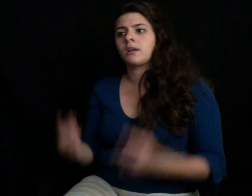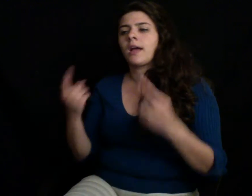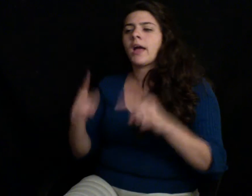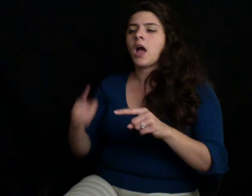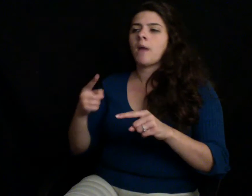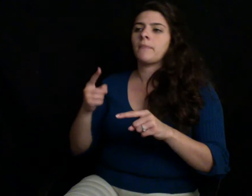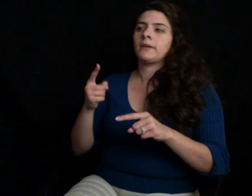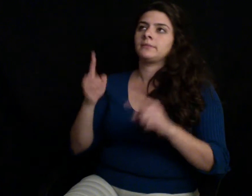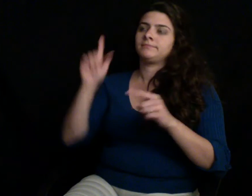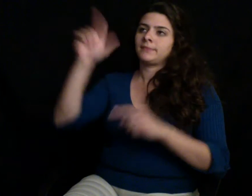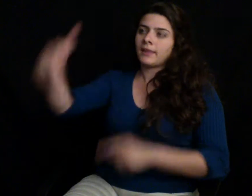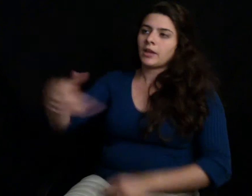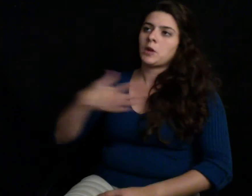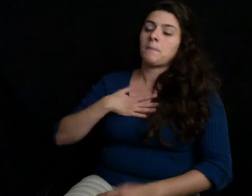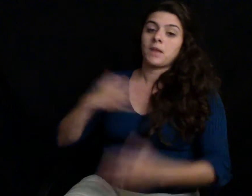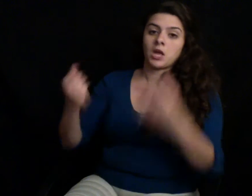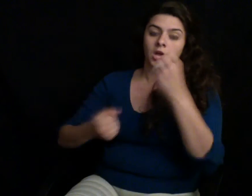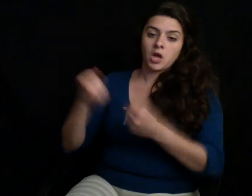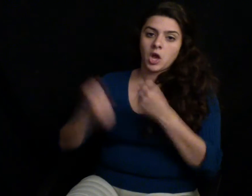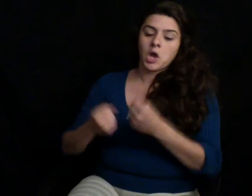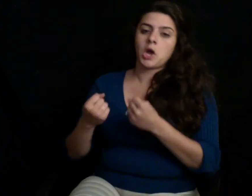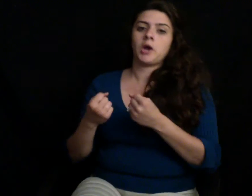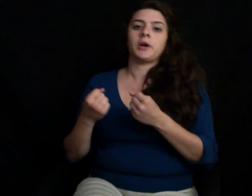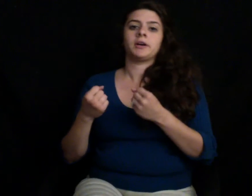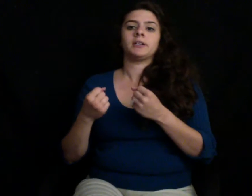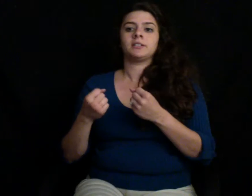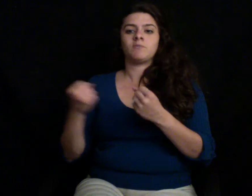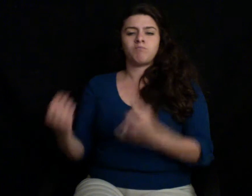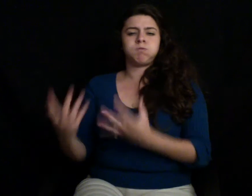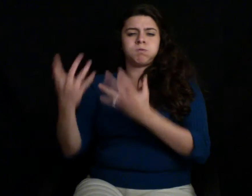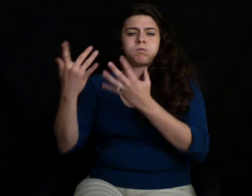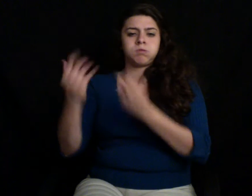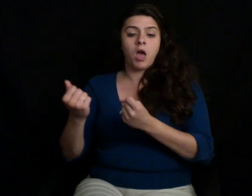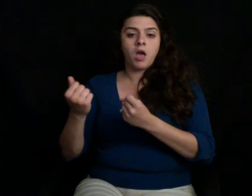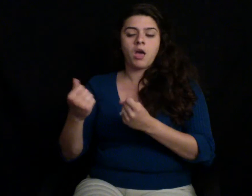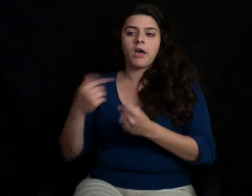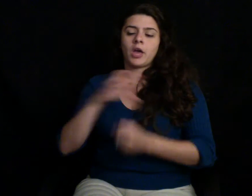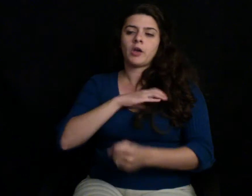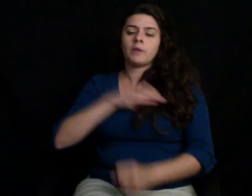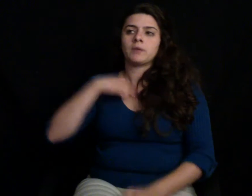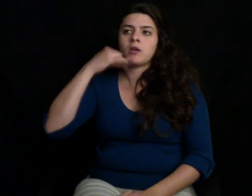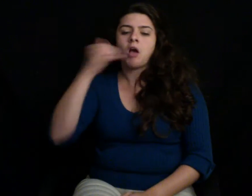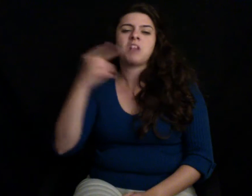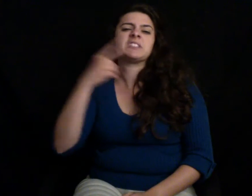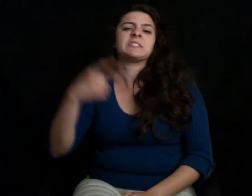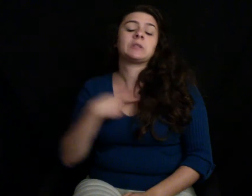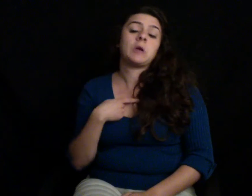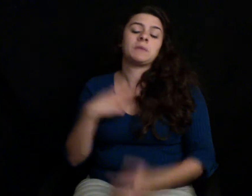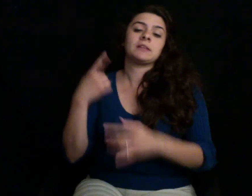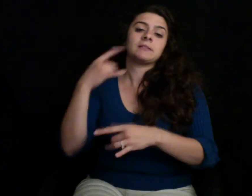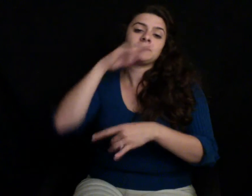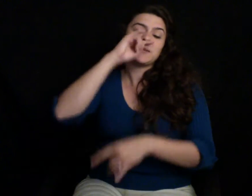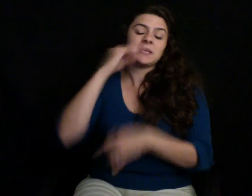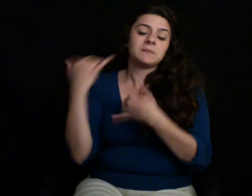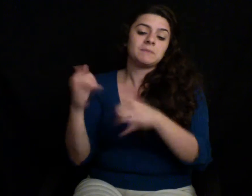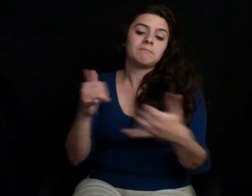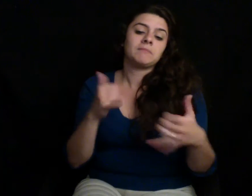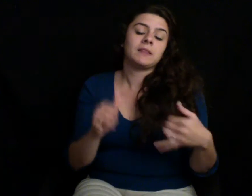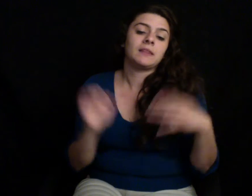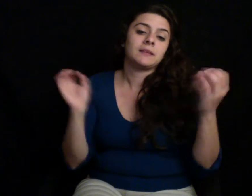He said some kids was playing around and then there was an electrical fire, but it was the middle of January or February. It was cold as hell, about 6